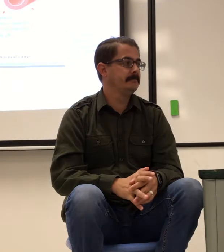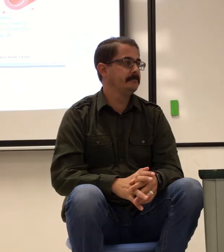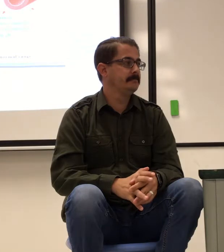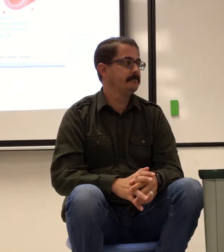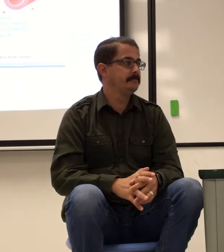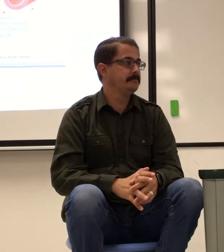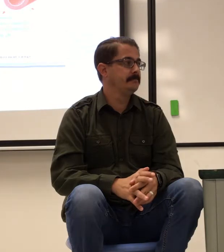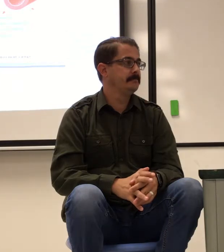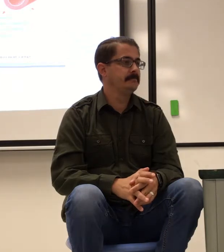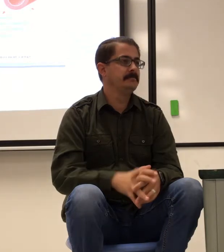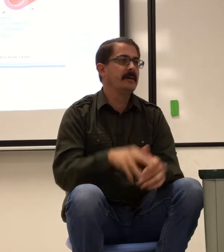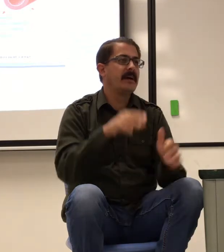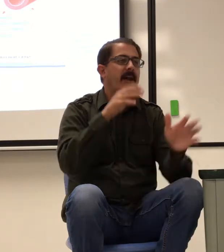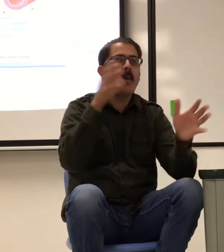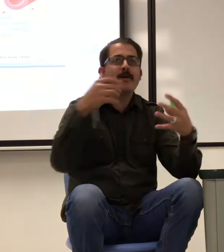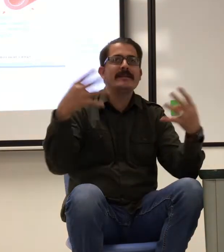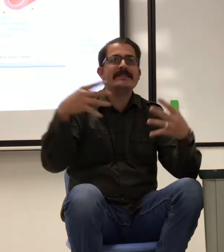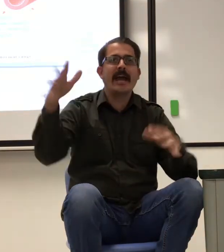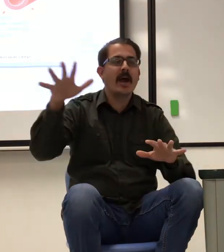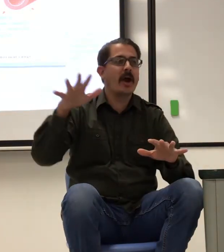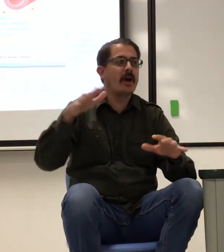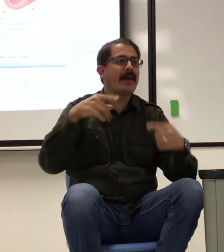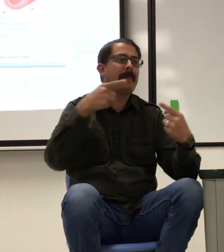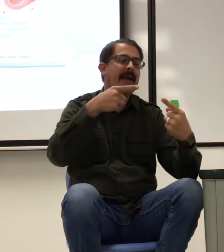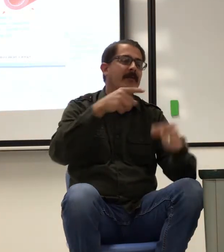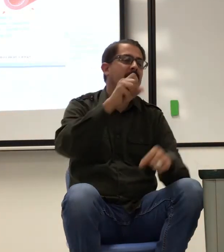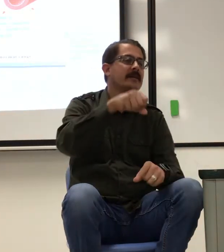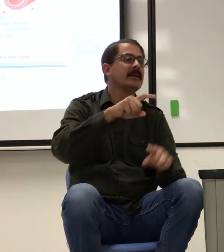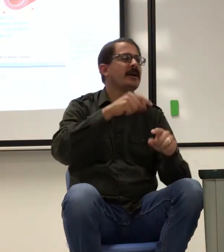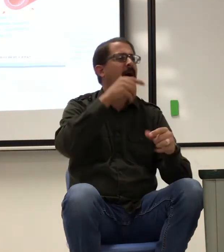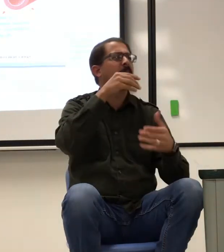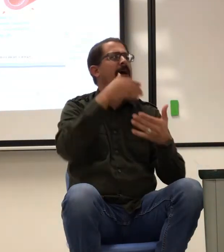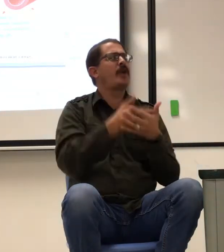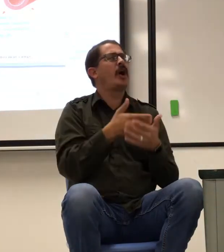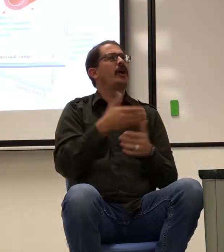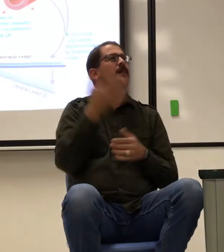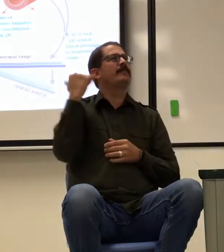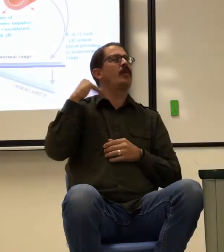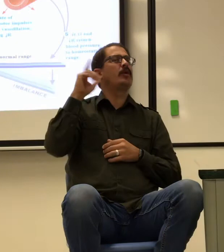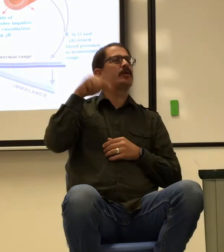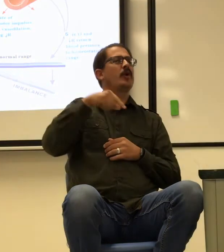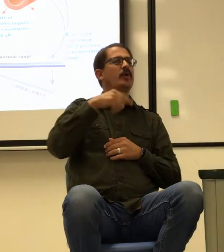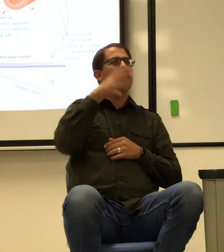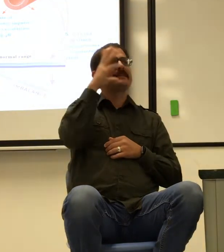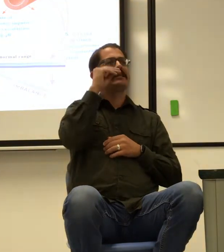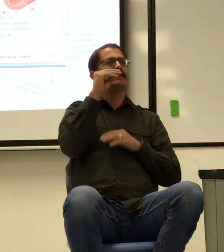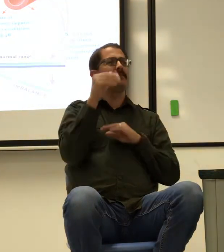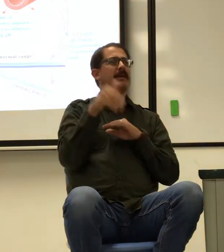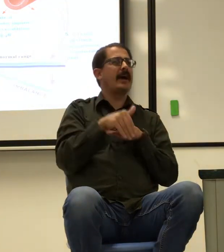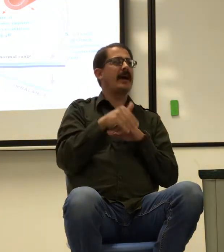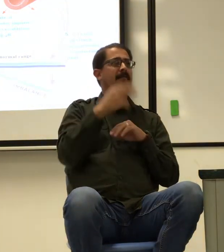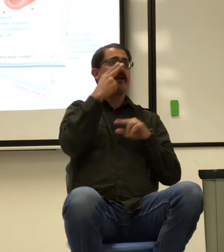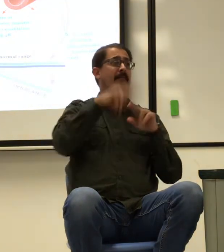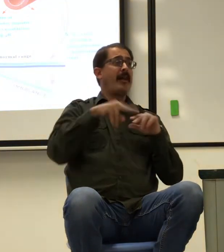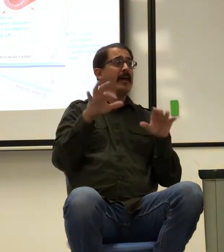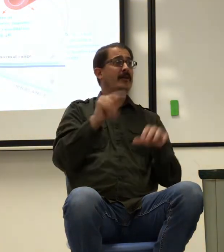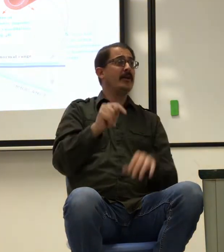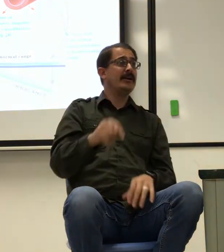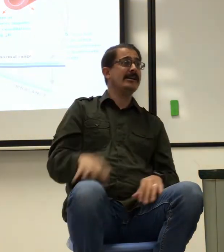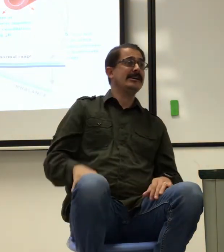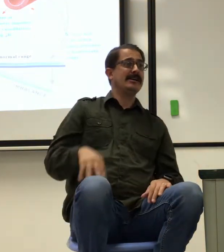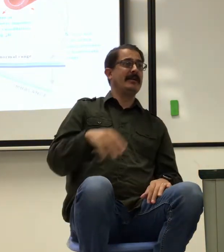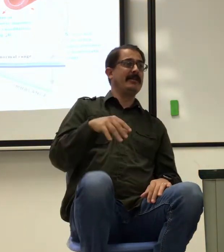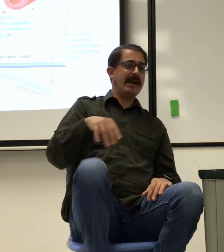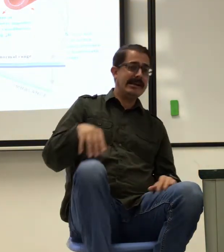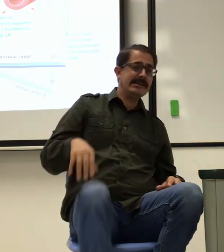And I don't want you to be scared. I mean, it is painful. My daughter used to go to this sleepover, and they would, for fun, they would do it. They said they would put